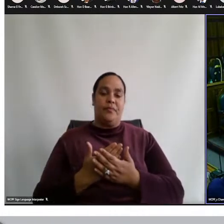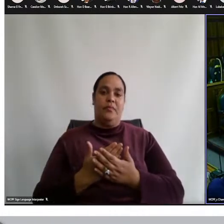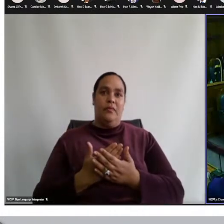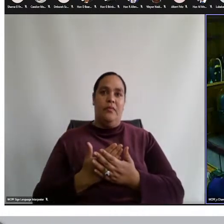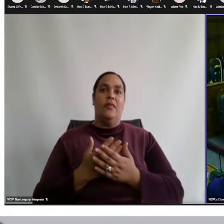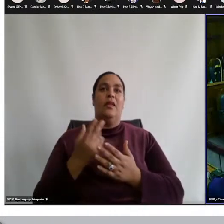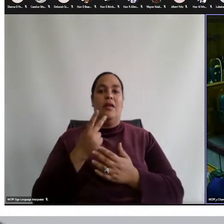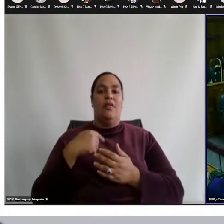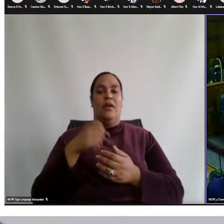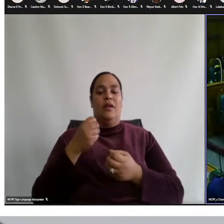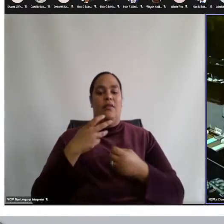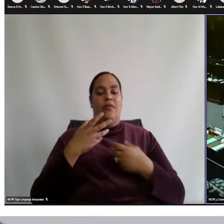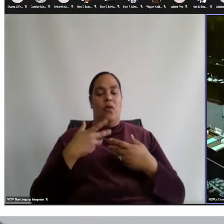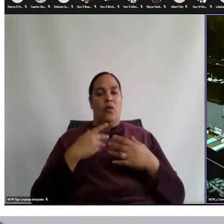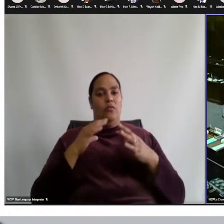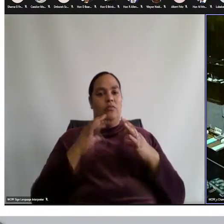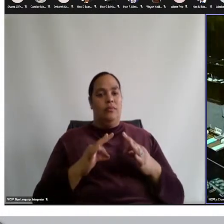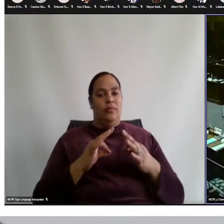And